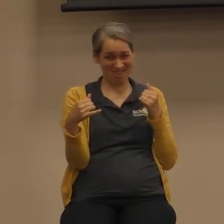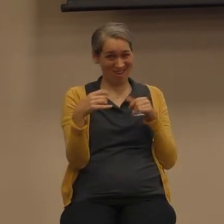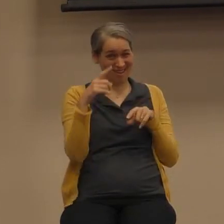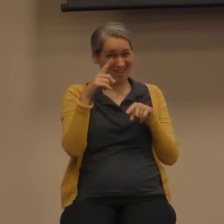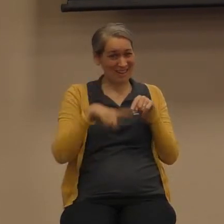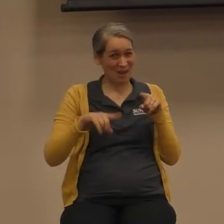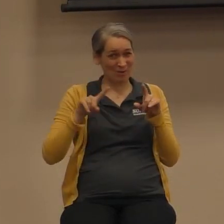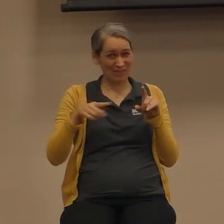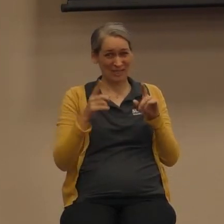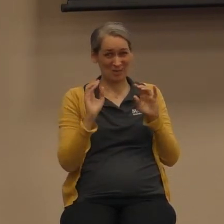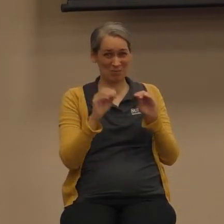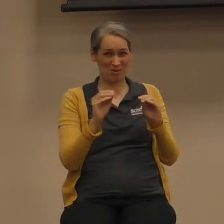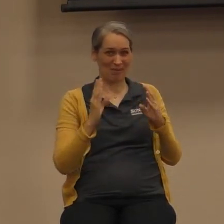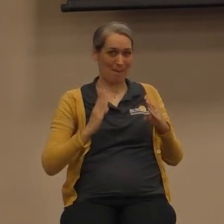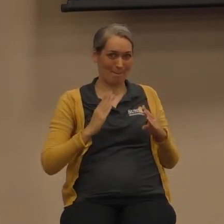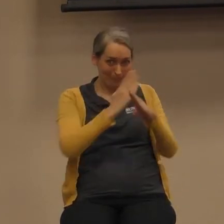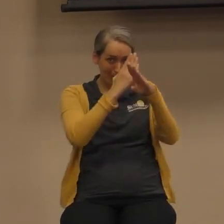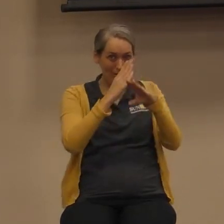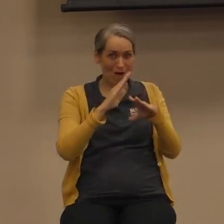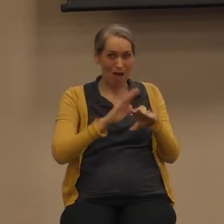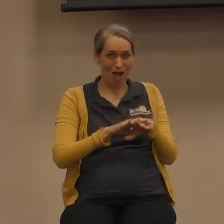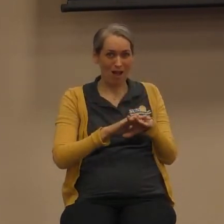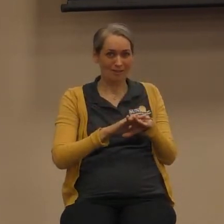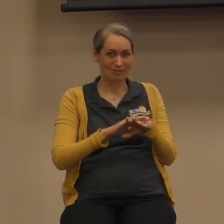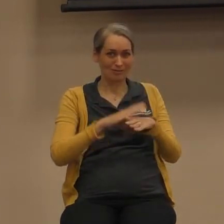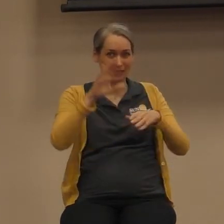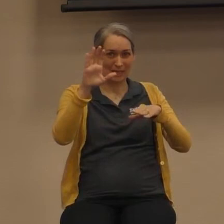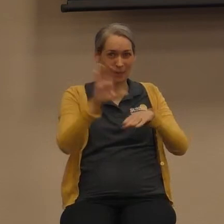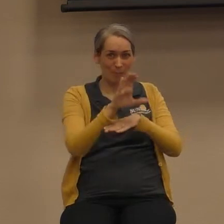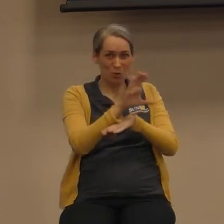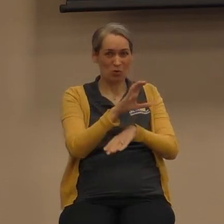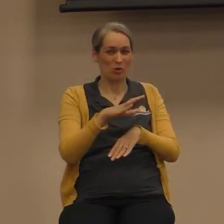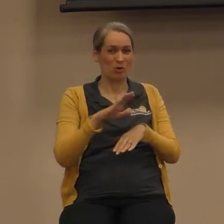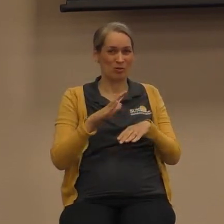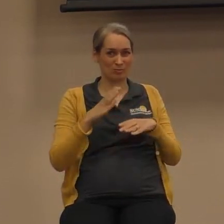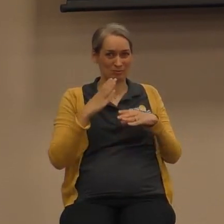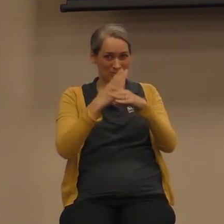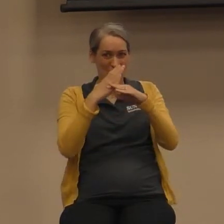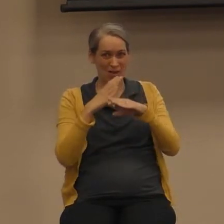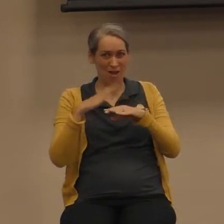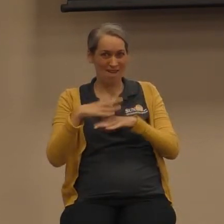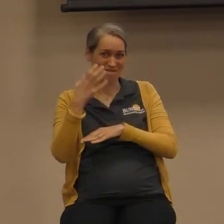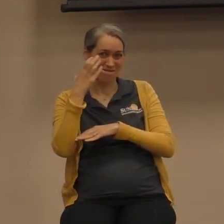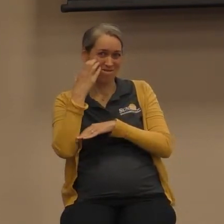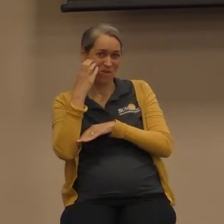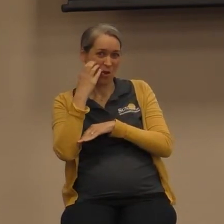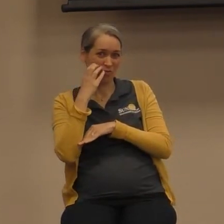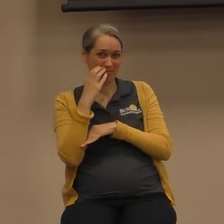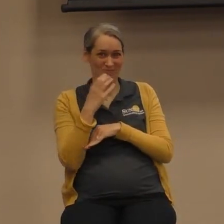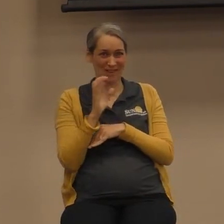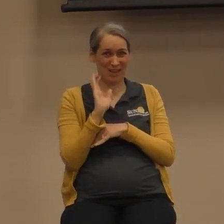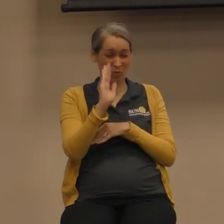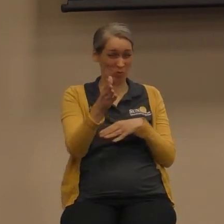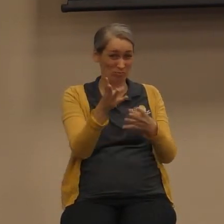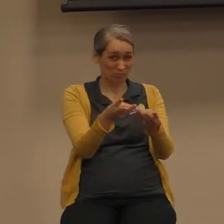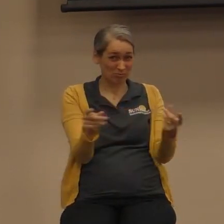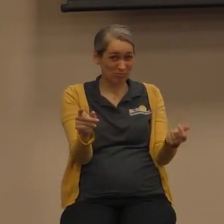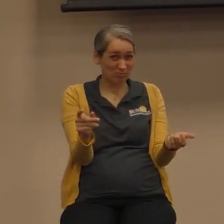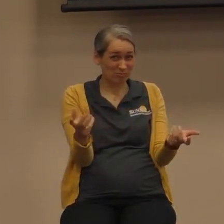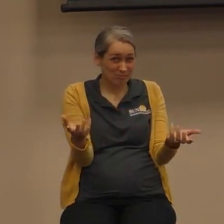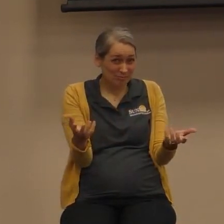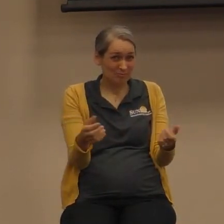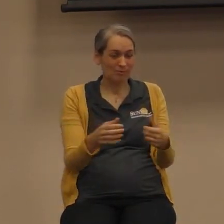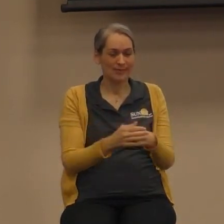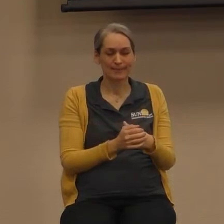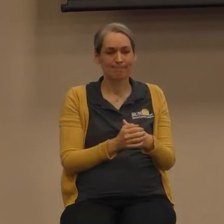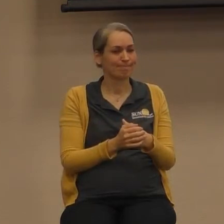just, set up some safety nets on our phones and phase this out? We have to realize a simple truth.